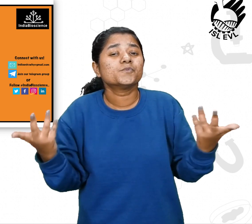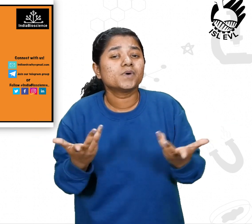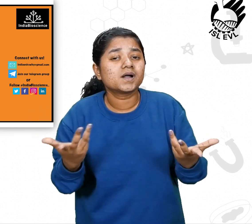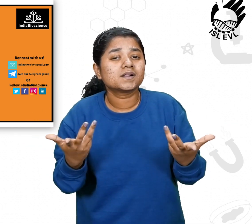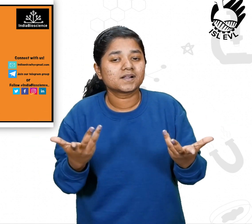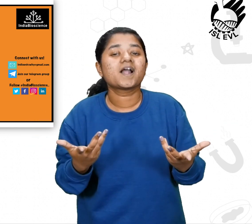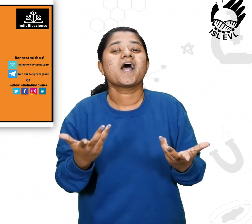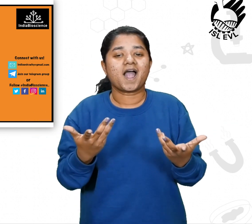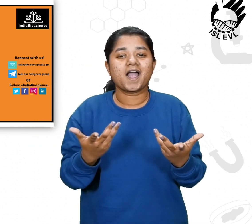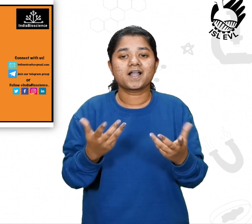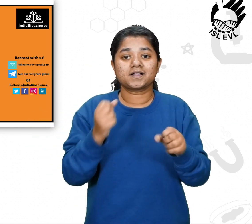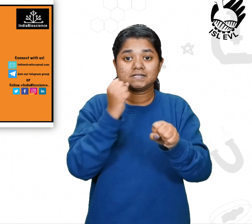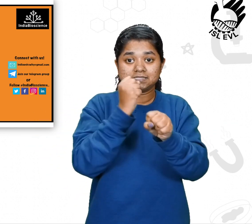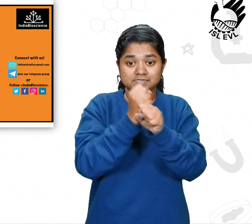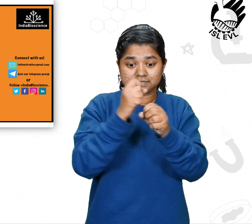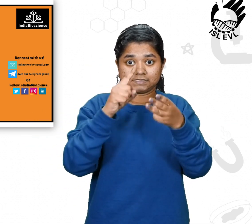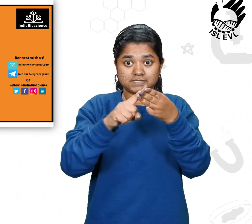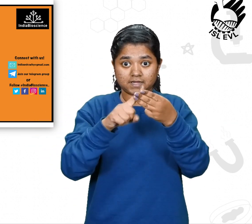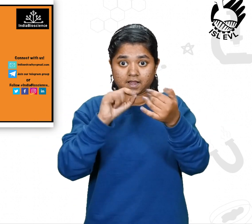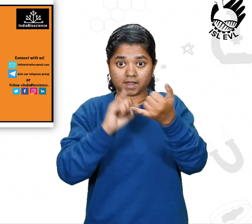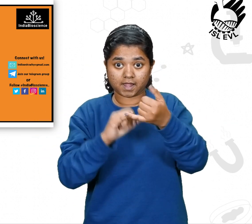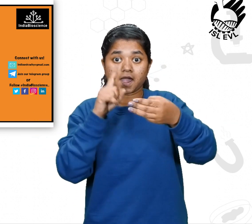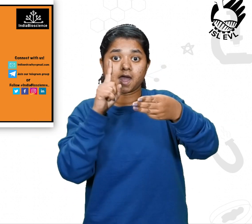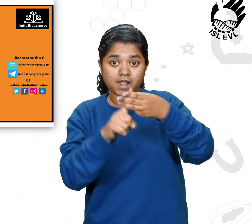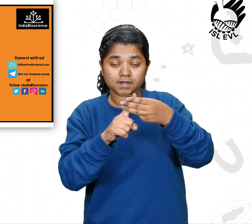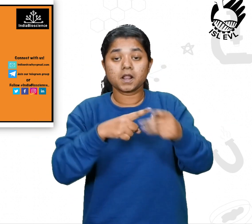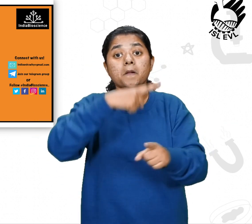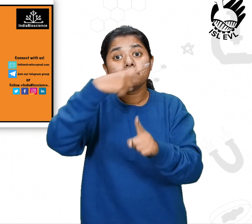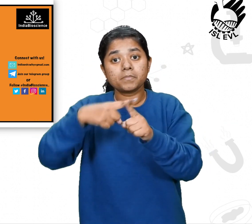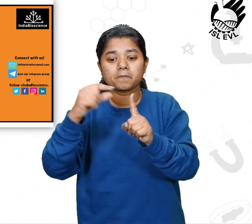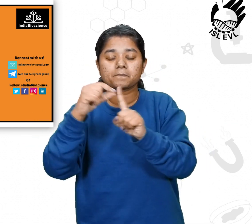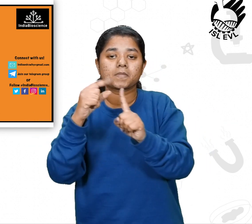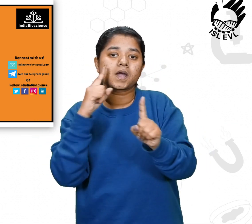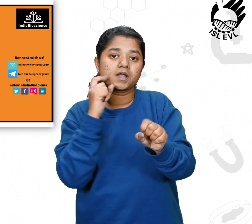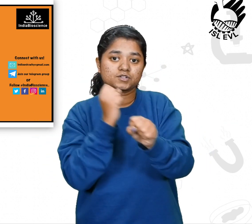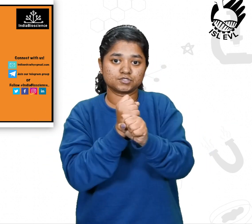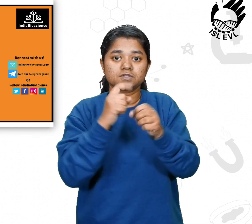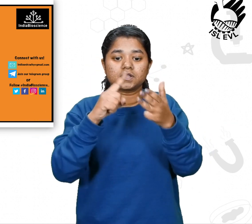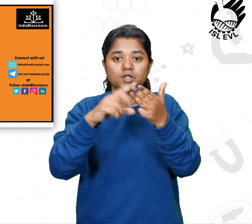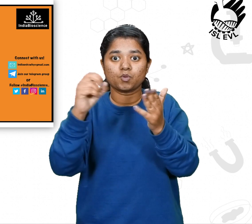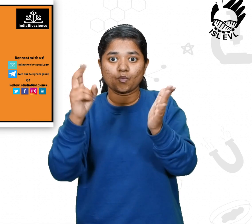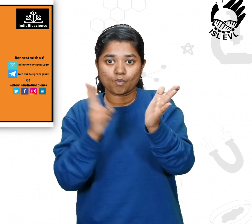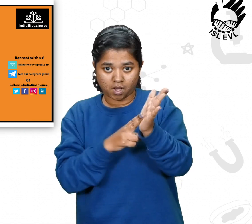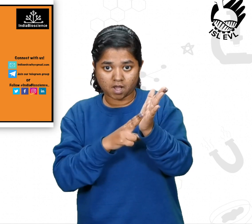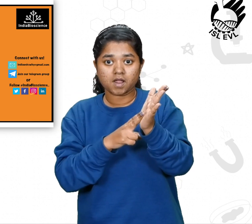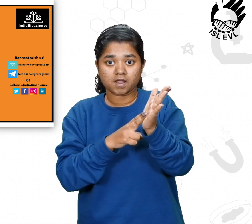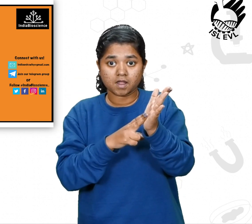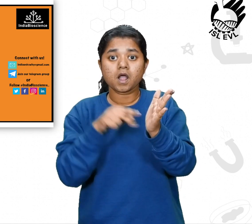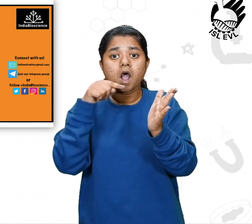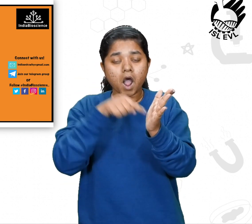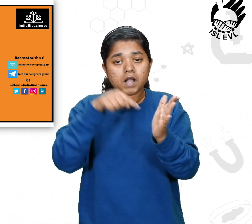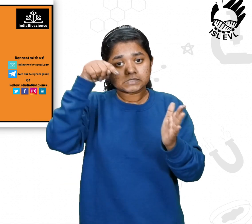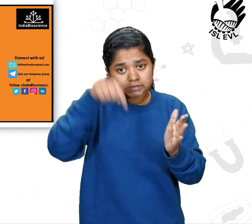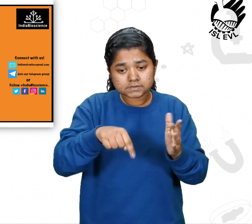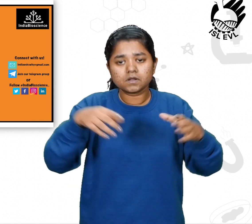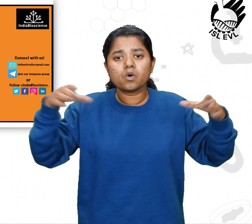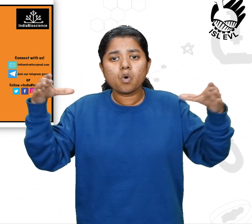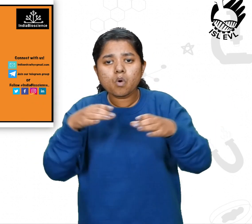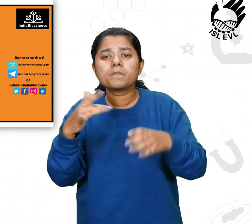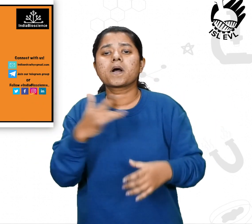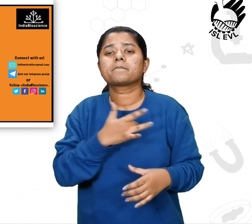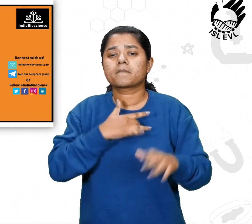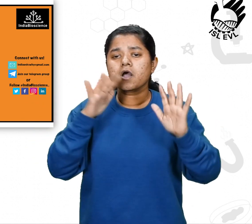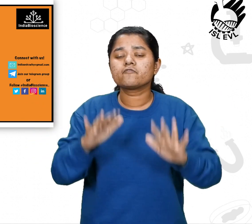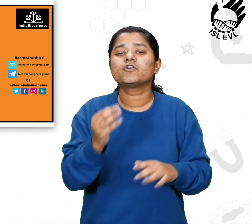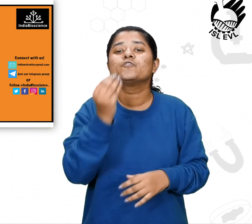passenger pigeon fly together to look for food. Some birds even go ahead and make nests close to each other.